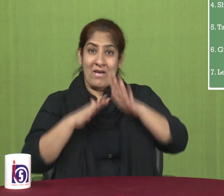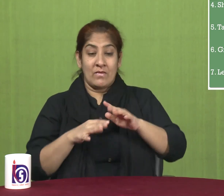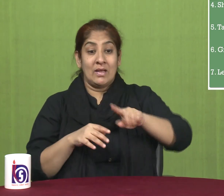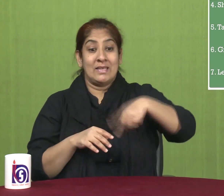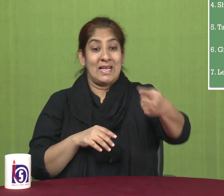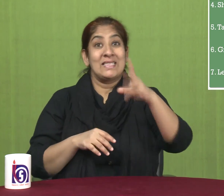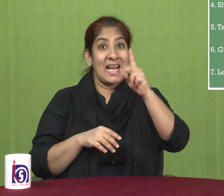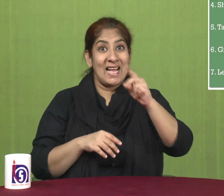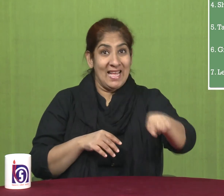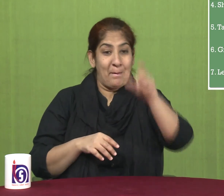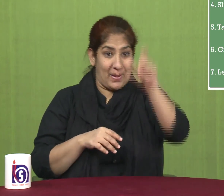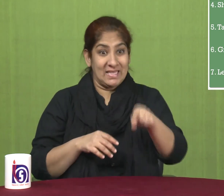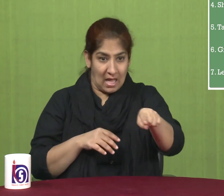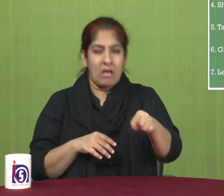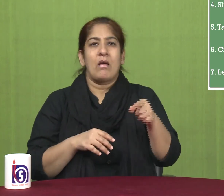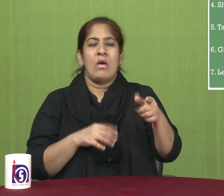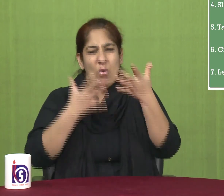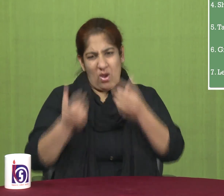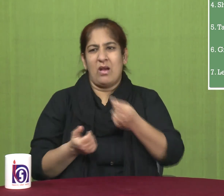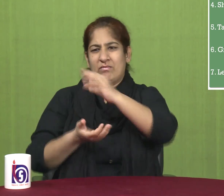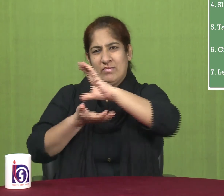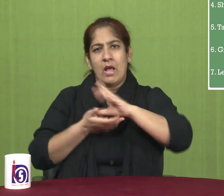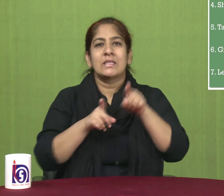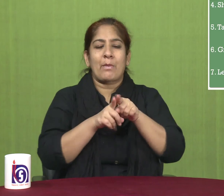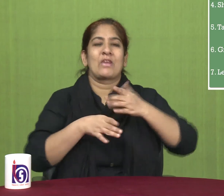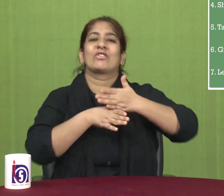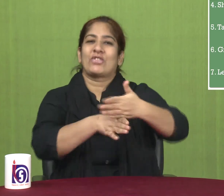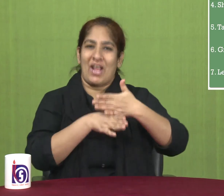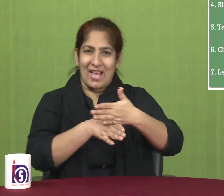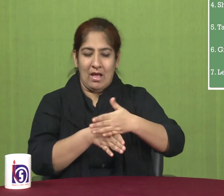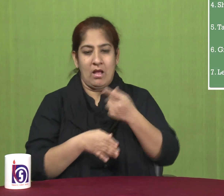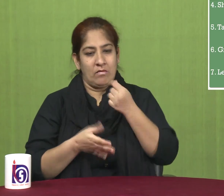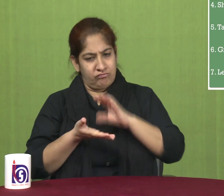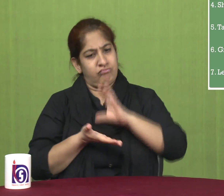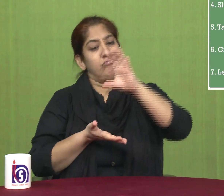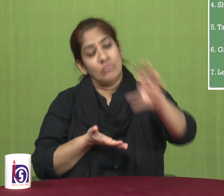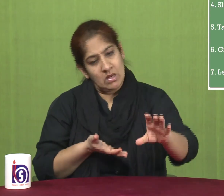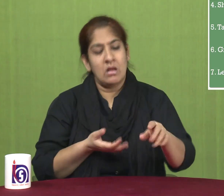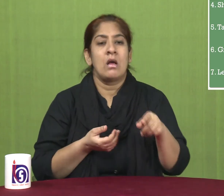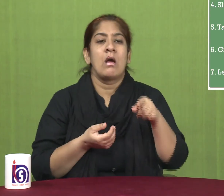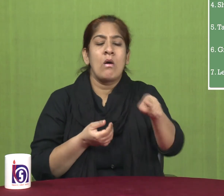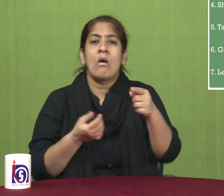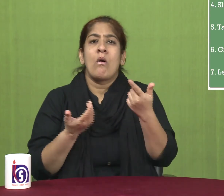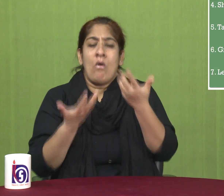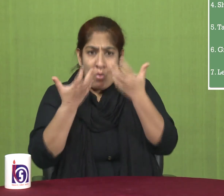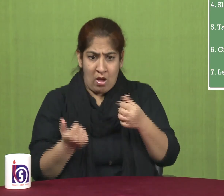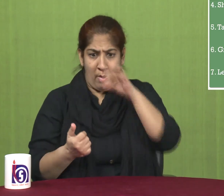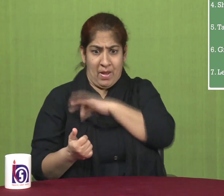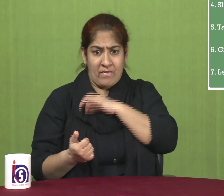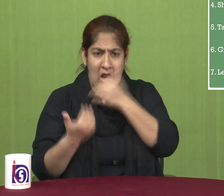Shareholders' expectation. If I am a person and if there is another person who wants to have a share